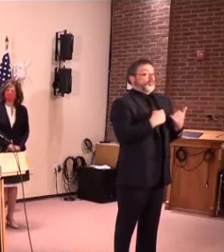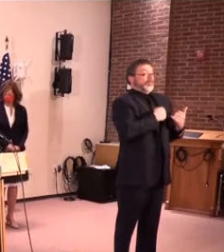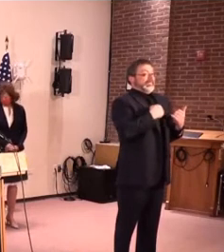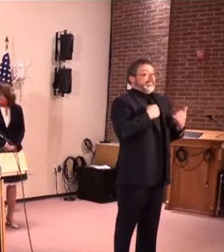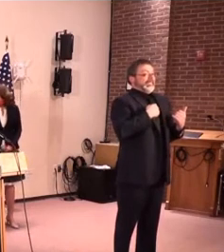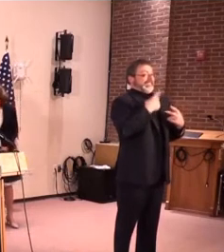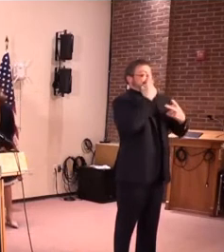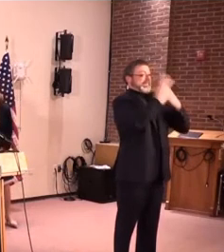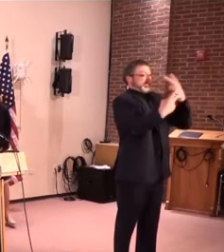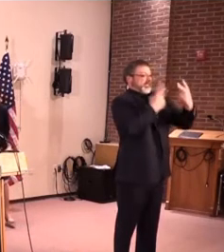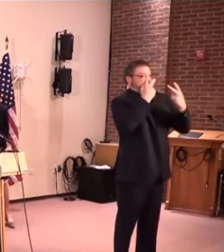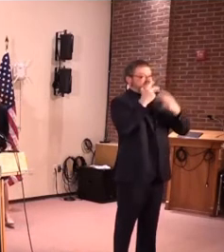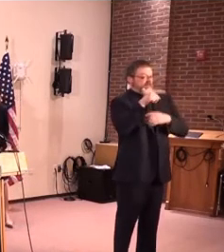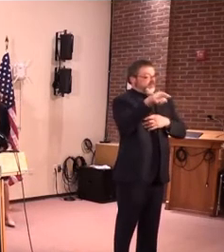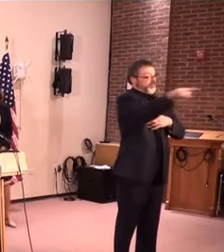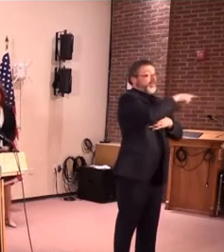dairy.